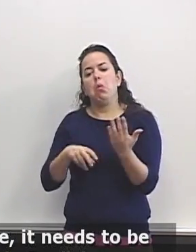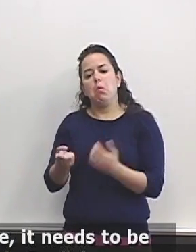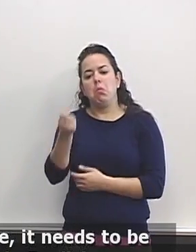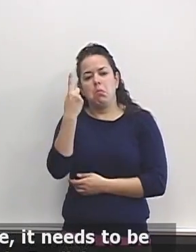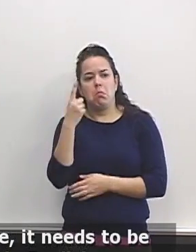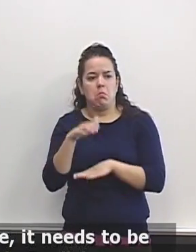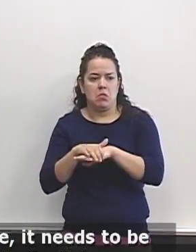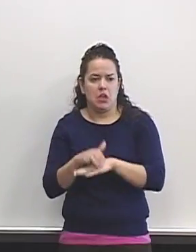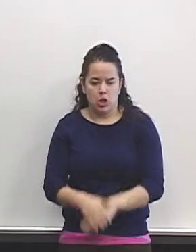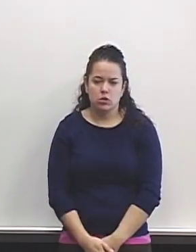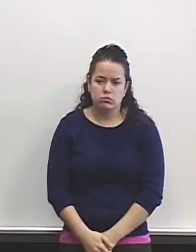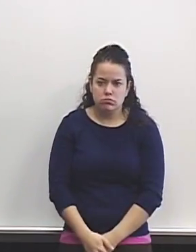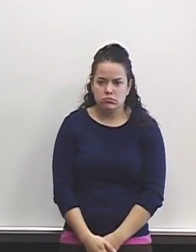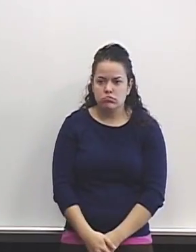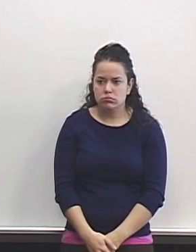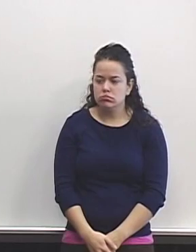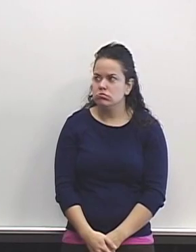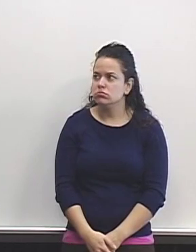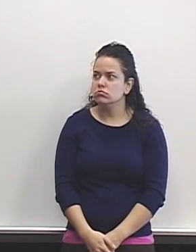English.